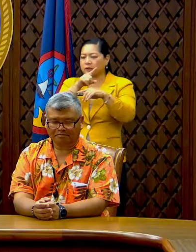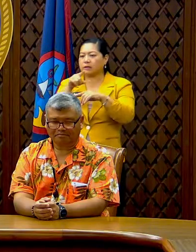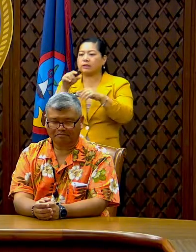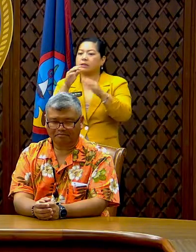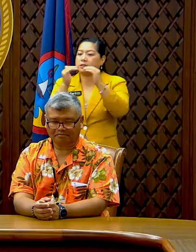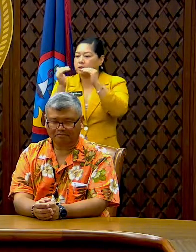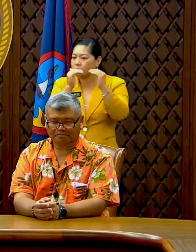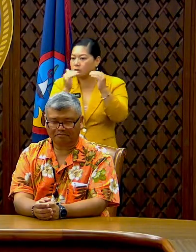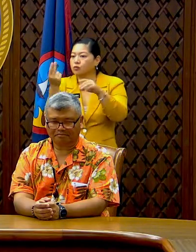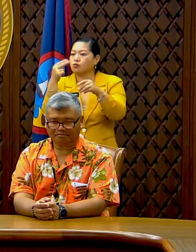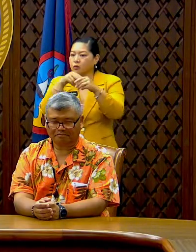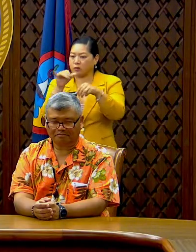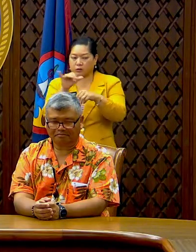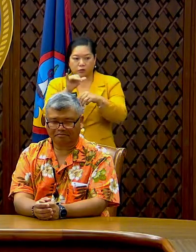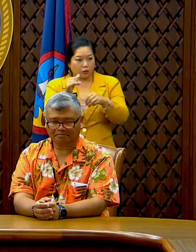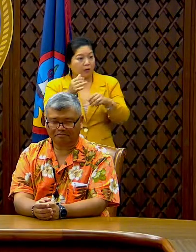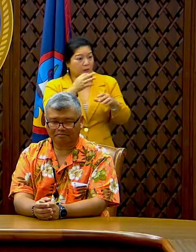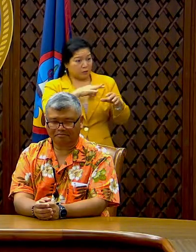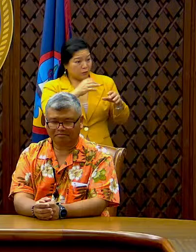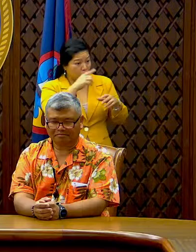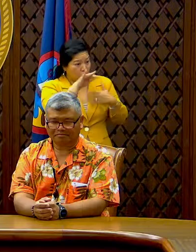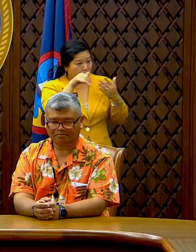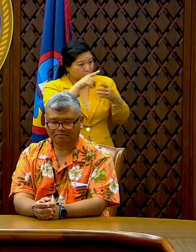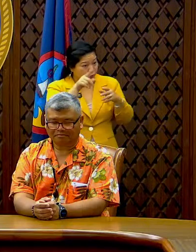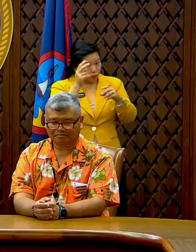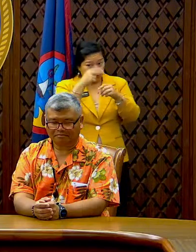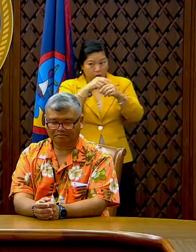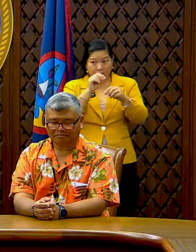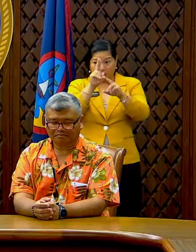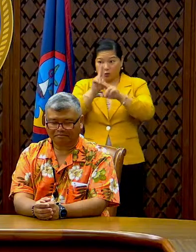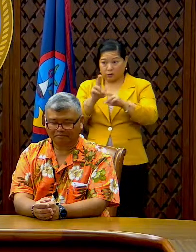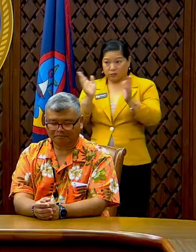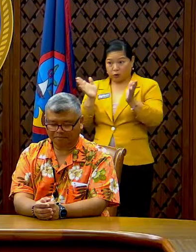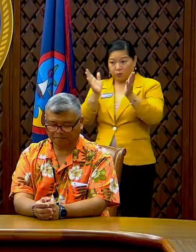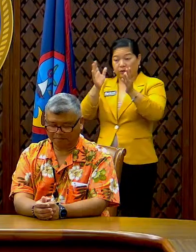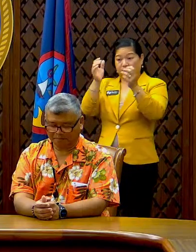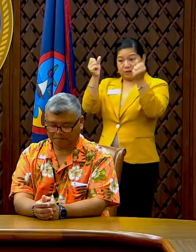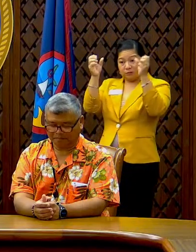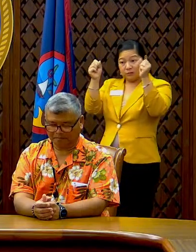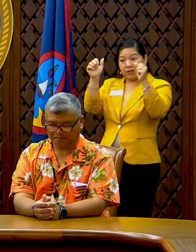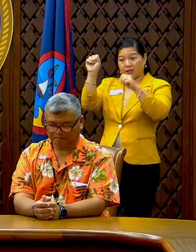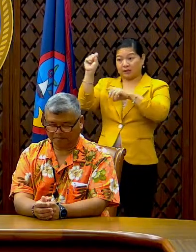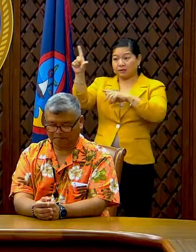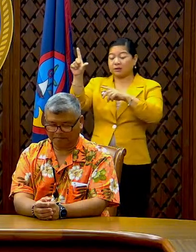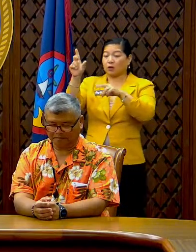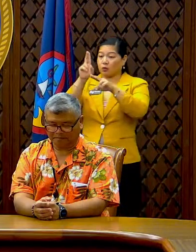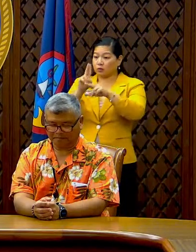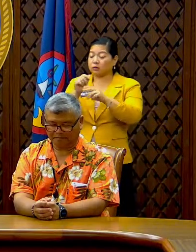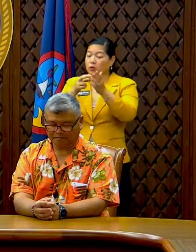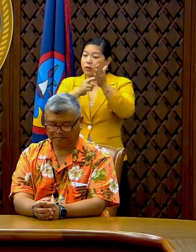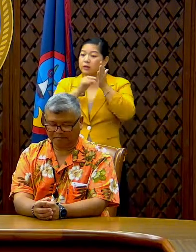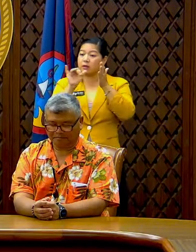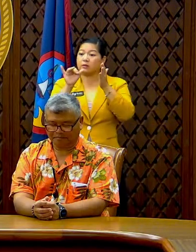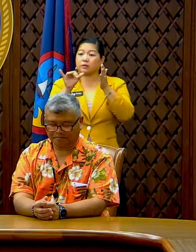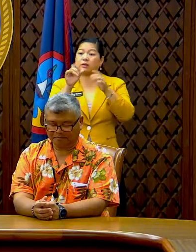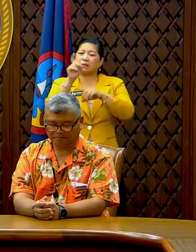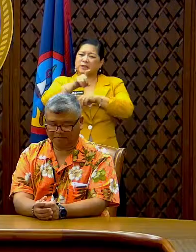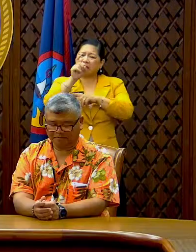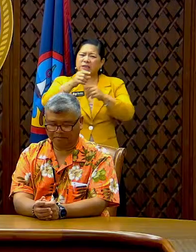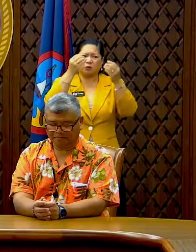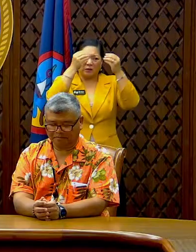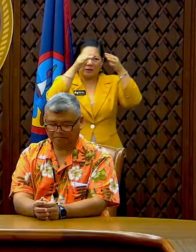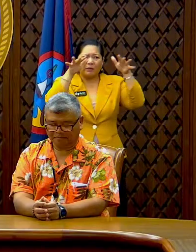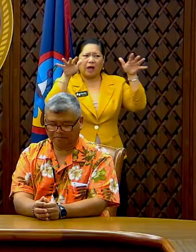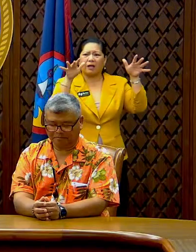equal participation for all, such as using and promoting American Sign Language, recognizing the pressing need to expand